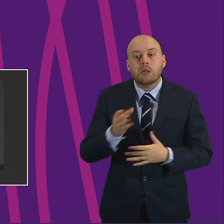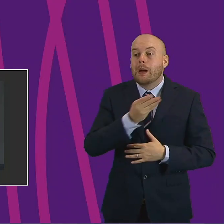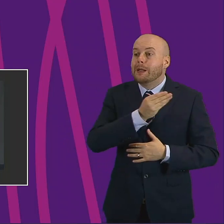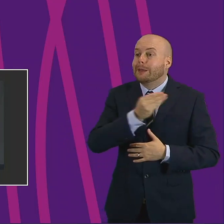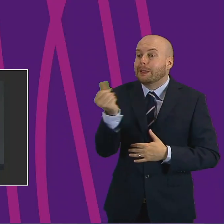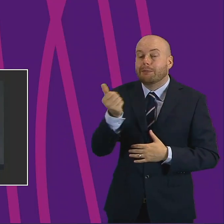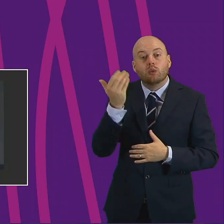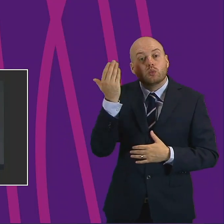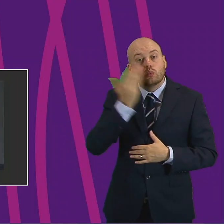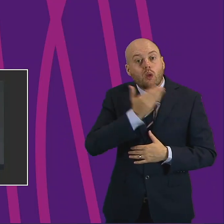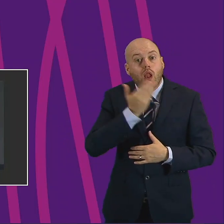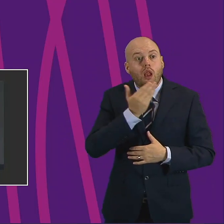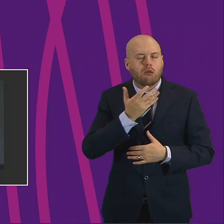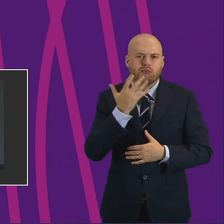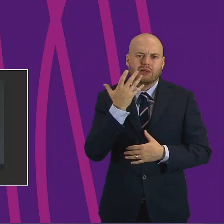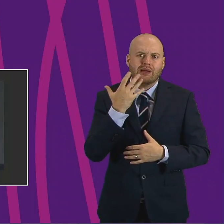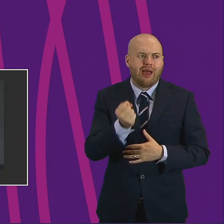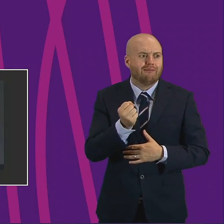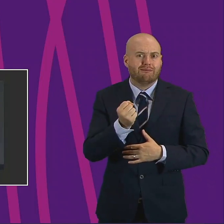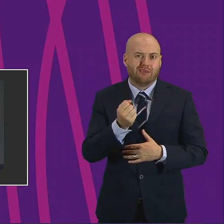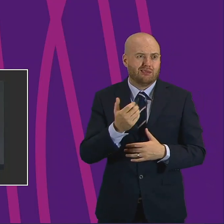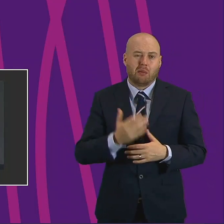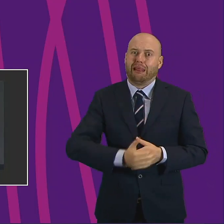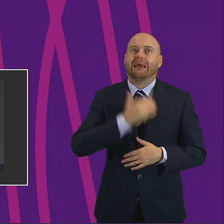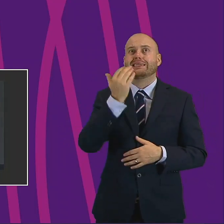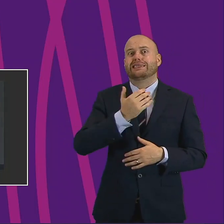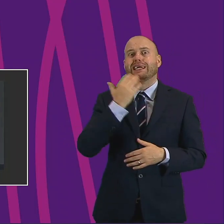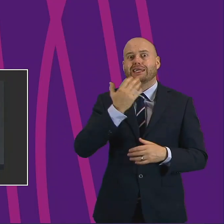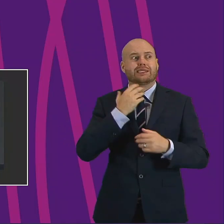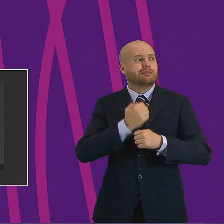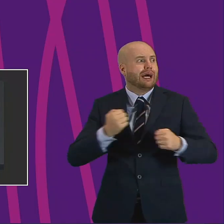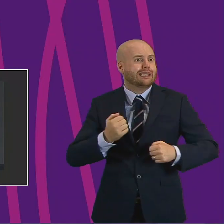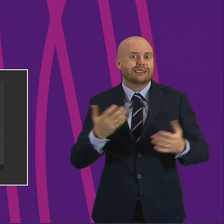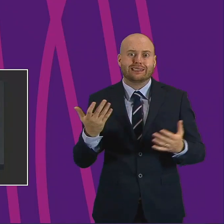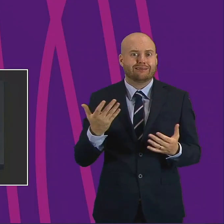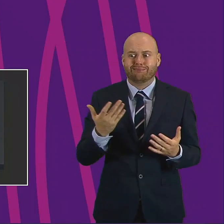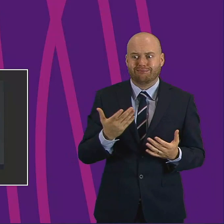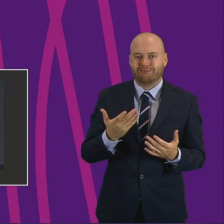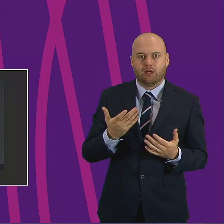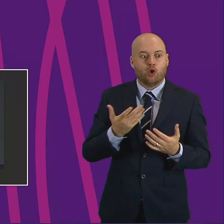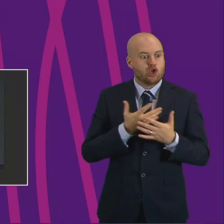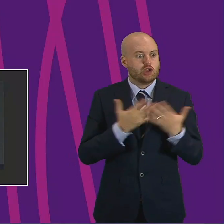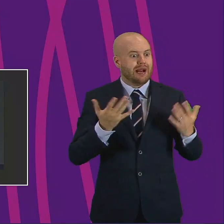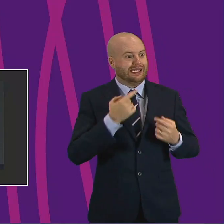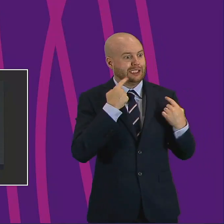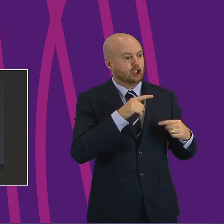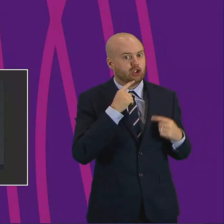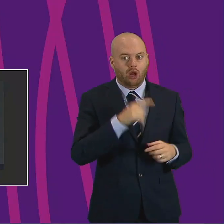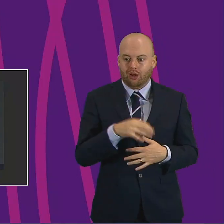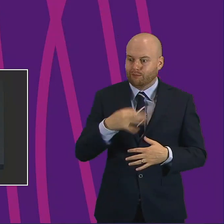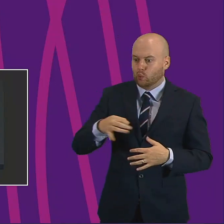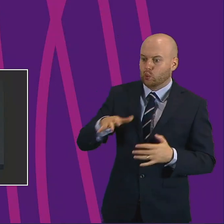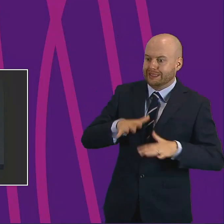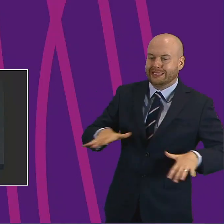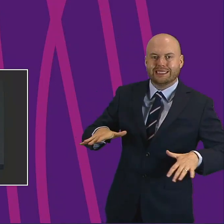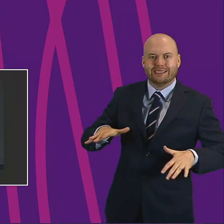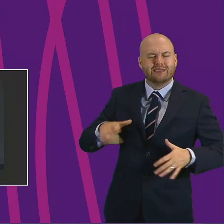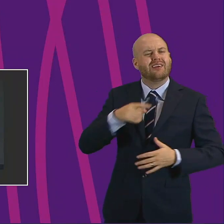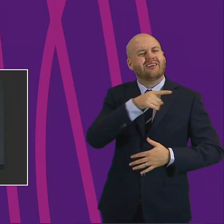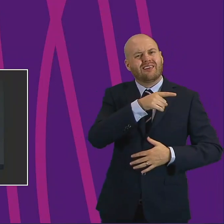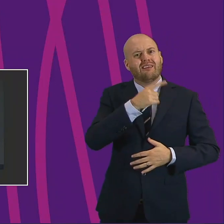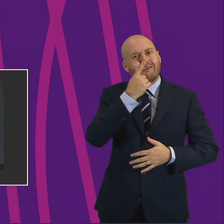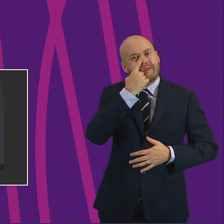that operate significantly under occupancy, and those schools, in many cases, will be able to deliver an almost